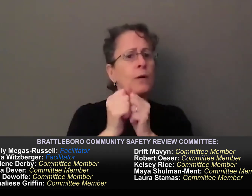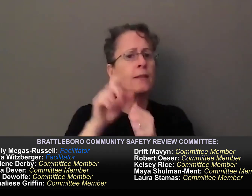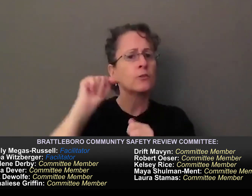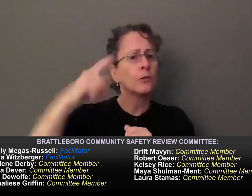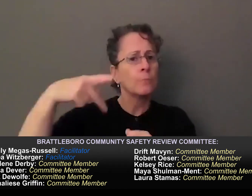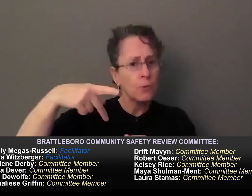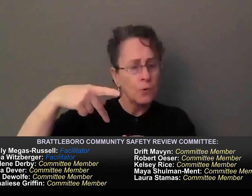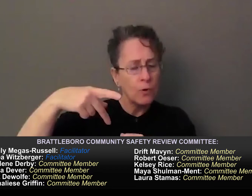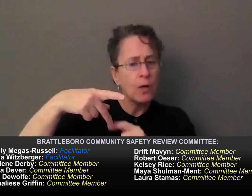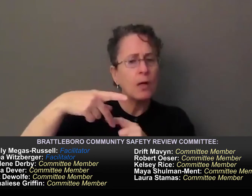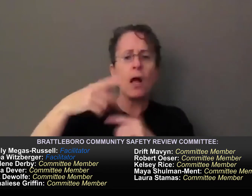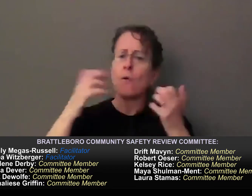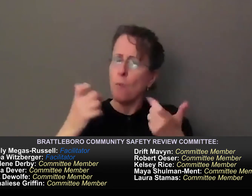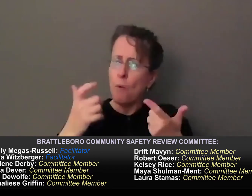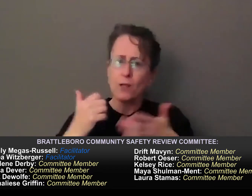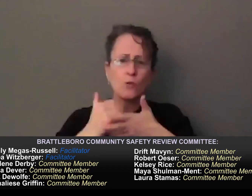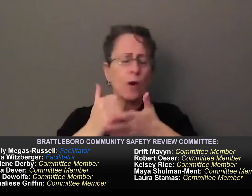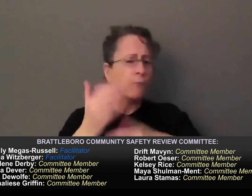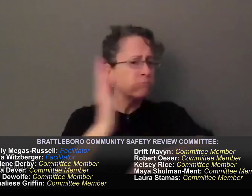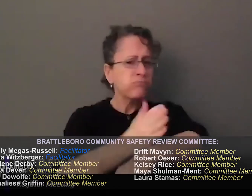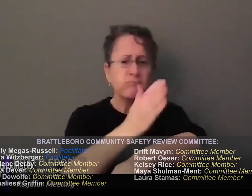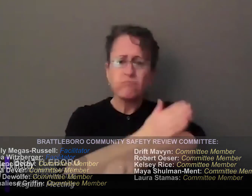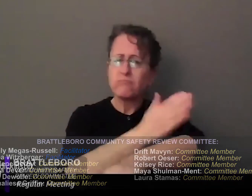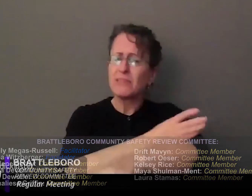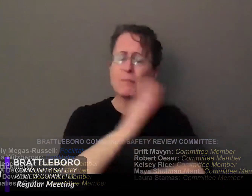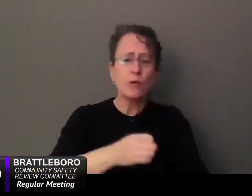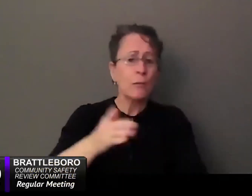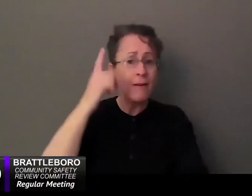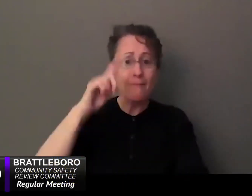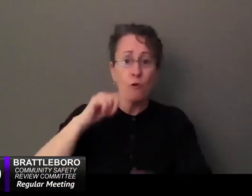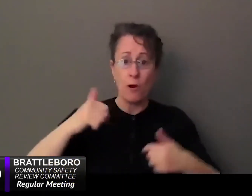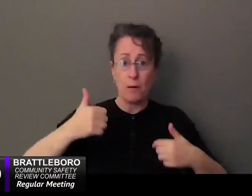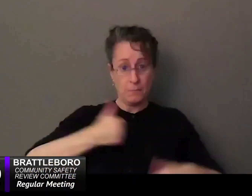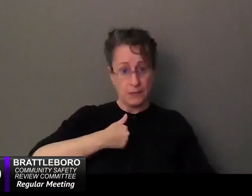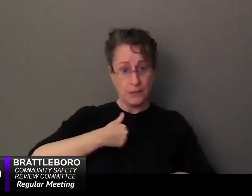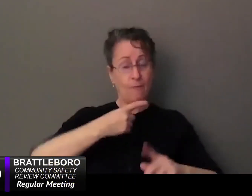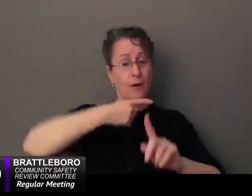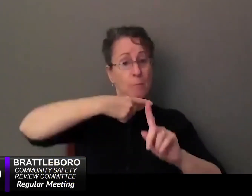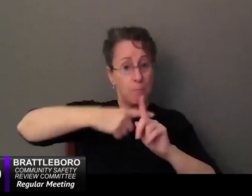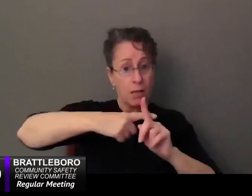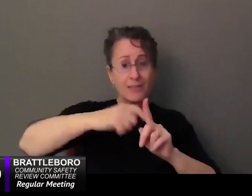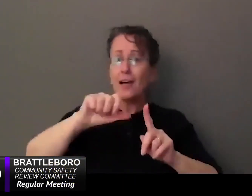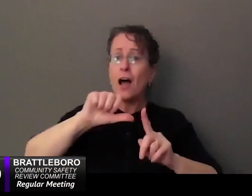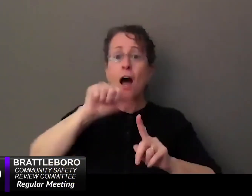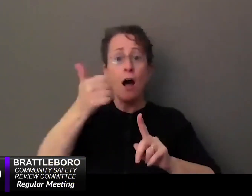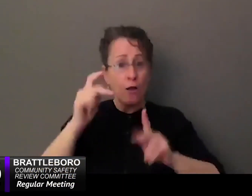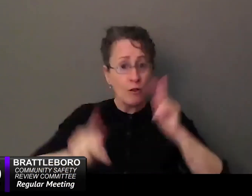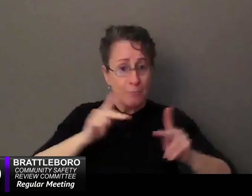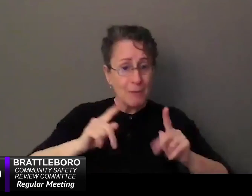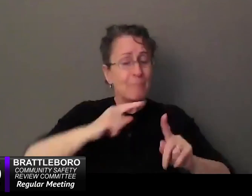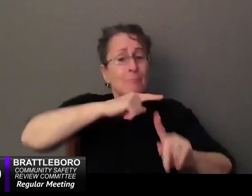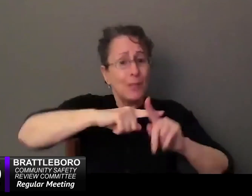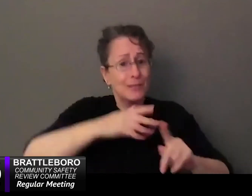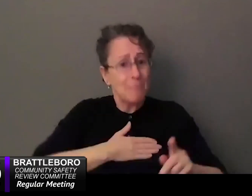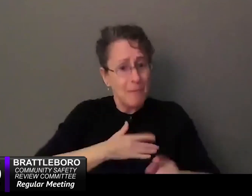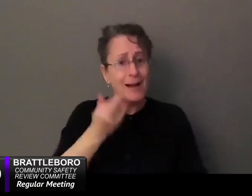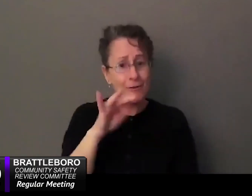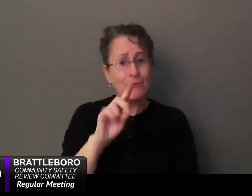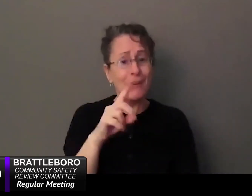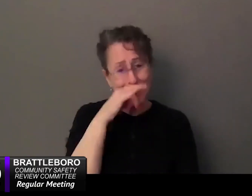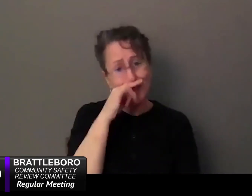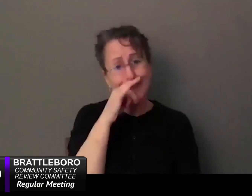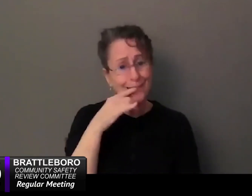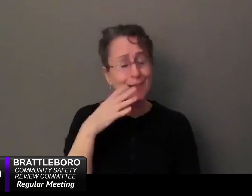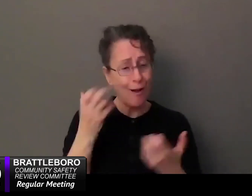better community for not just myself, but for other people and my grandkids. to live in. Thank you for having